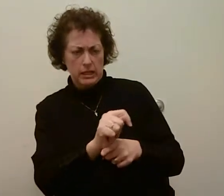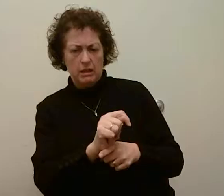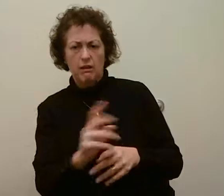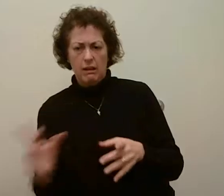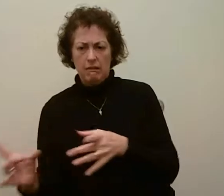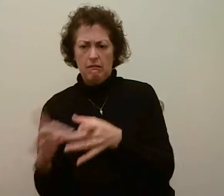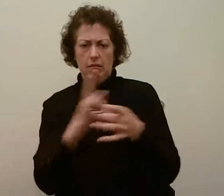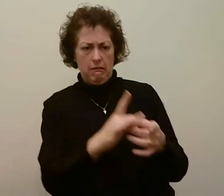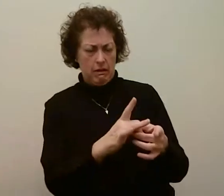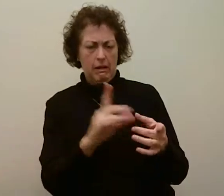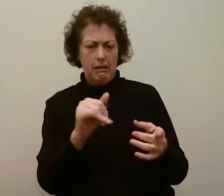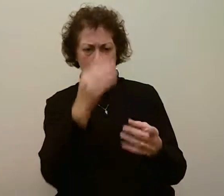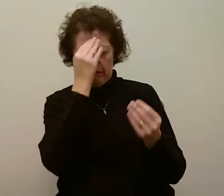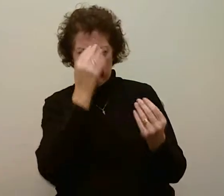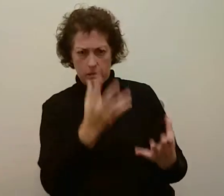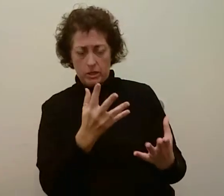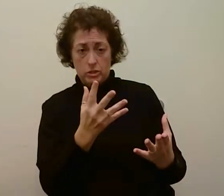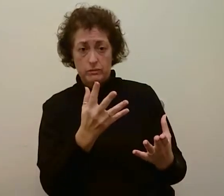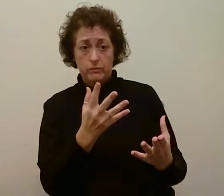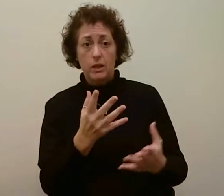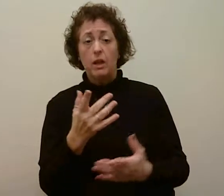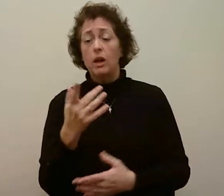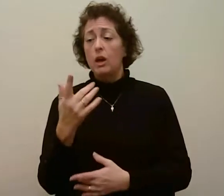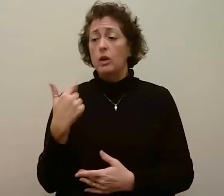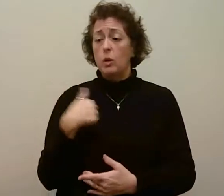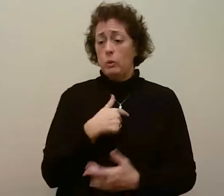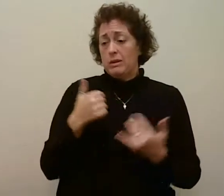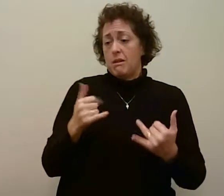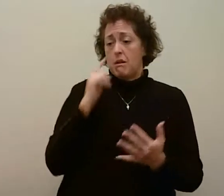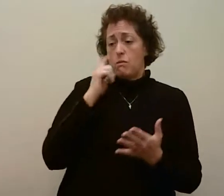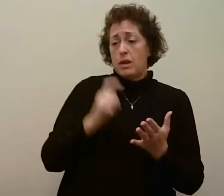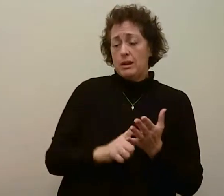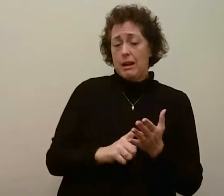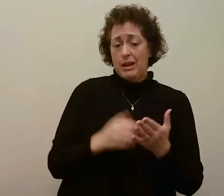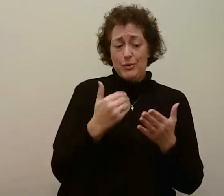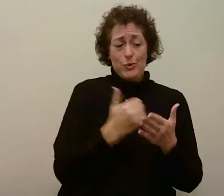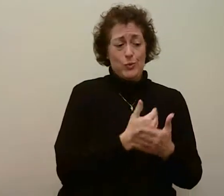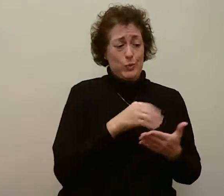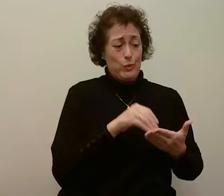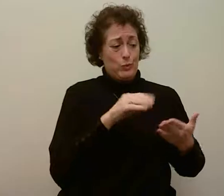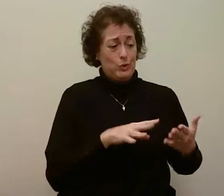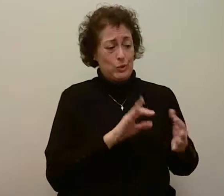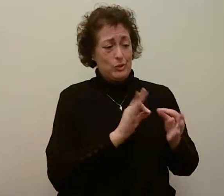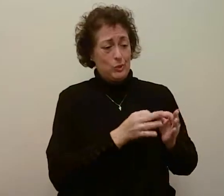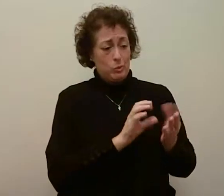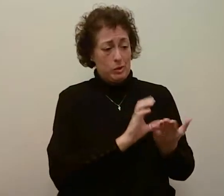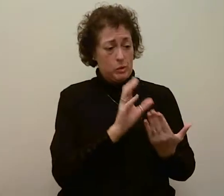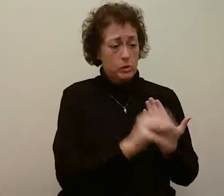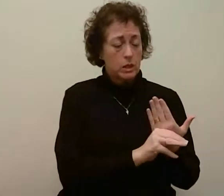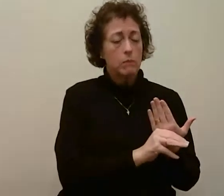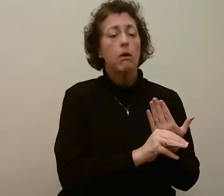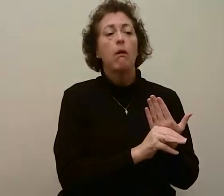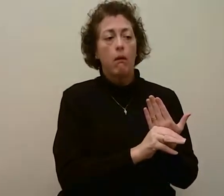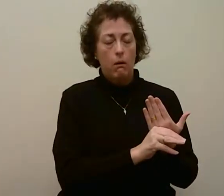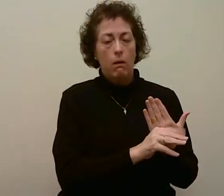So we recognize that entry-level students in interpreting curriculum, they need mentoring, they need